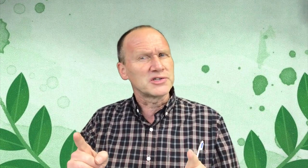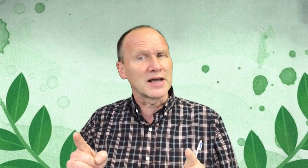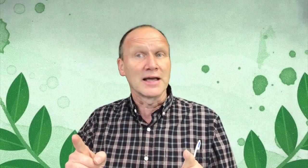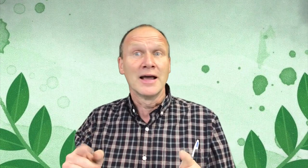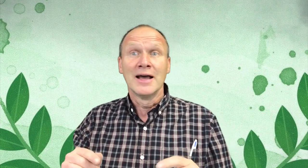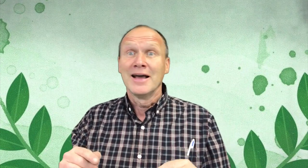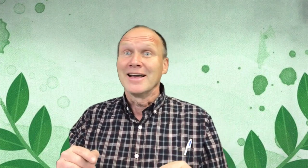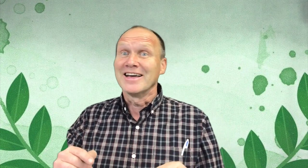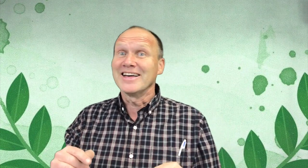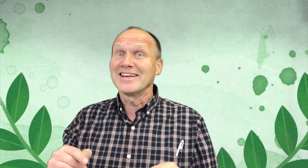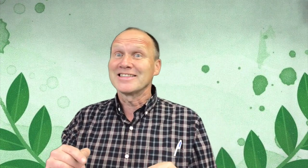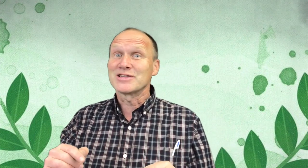sing. It's the